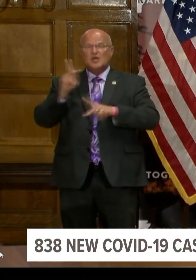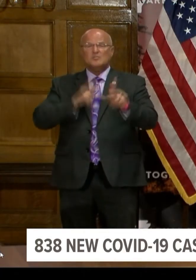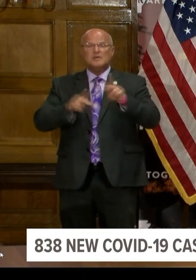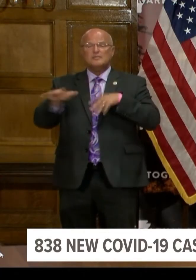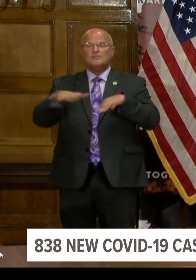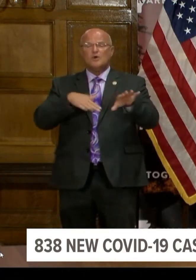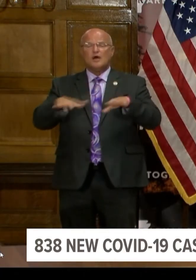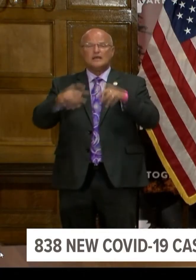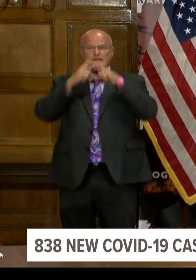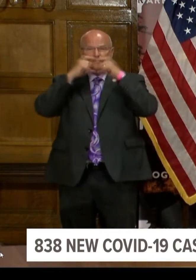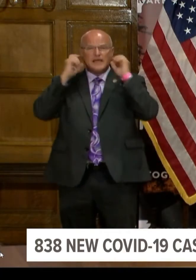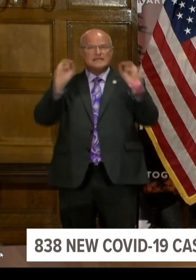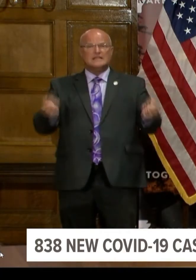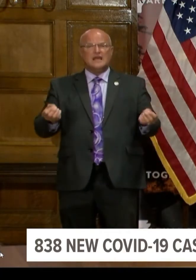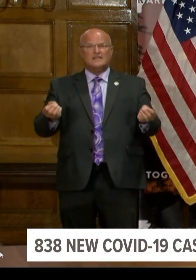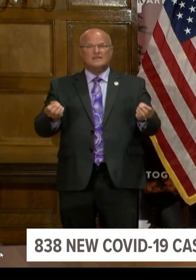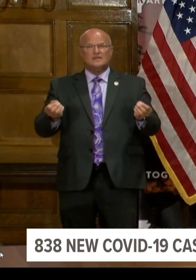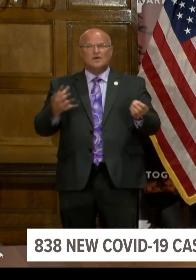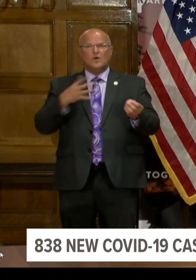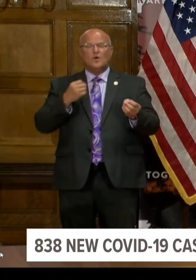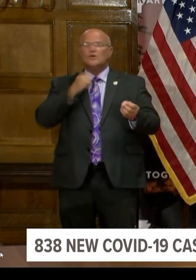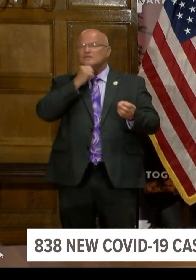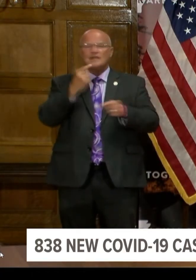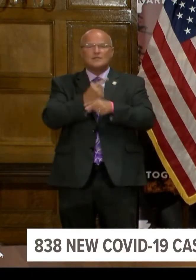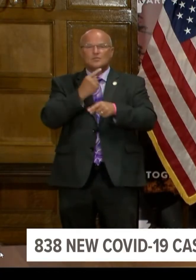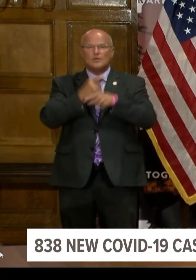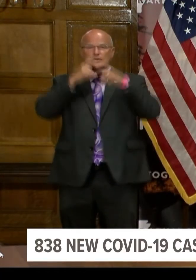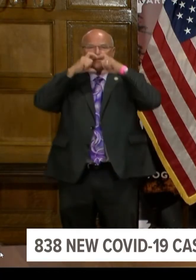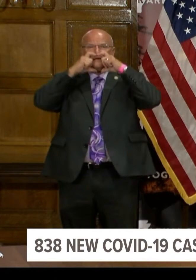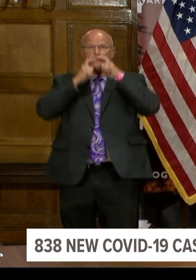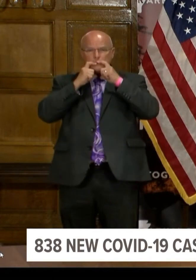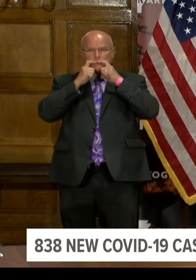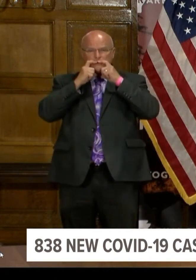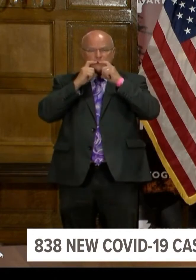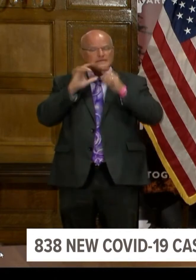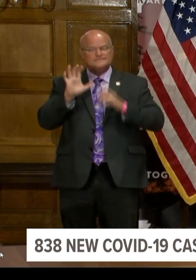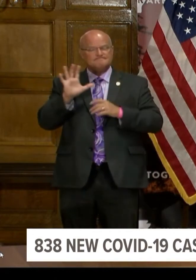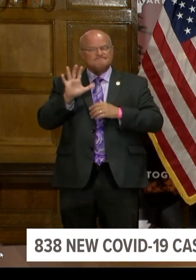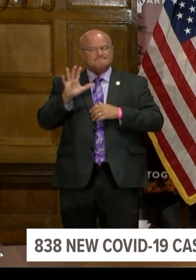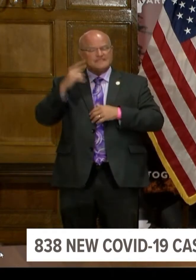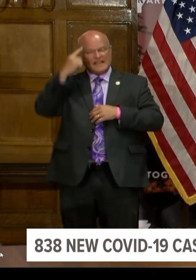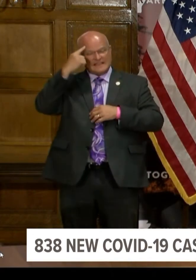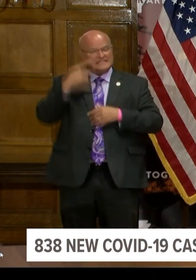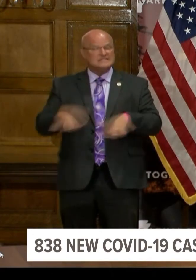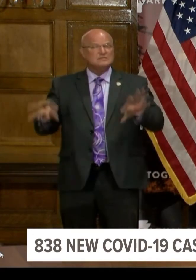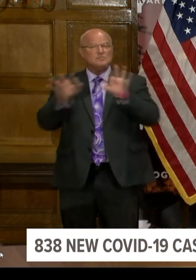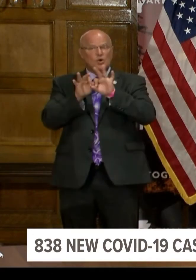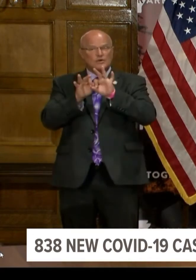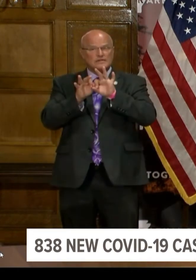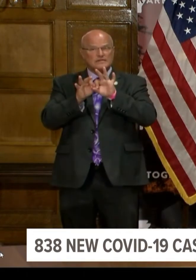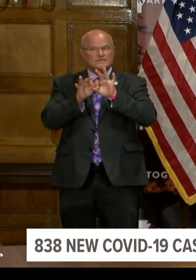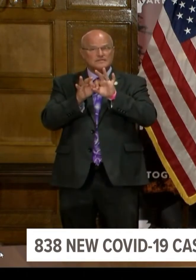not wearing their mask or were wearing their mask inappropriately. And I think that is very important,